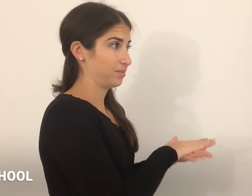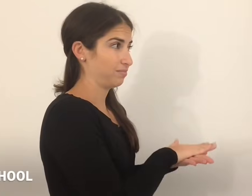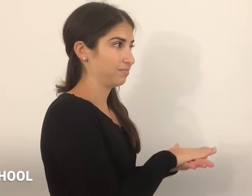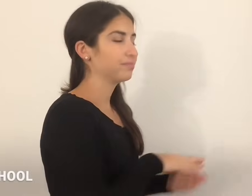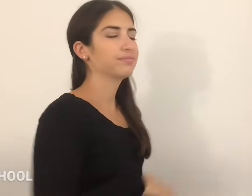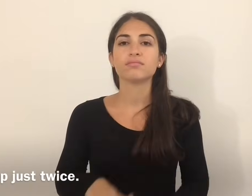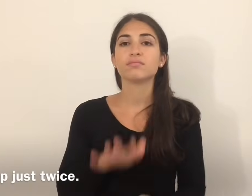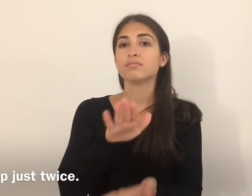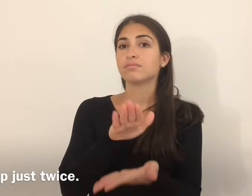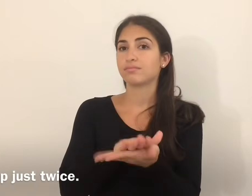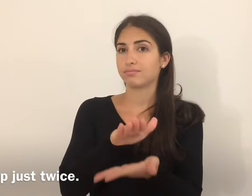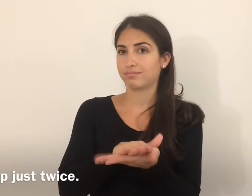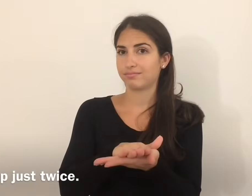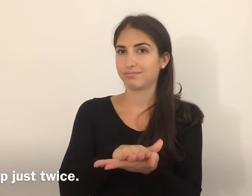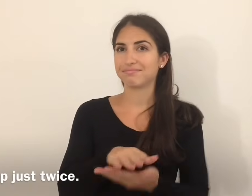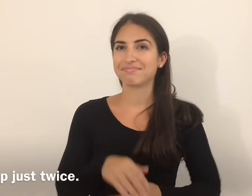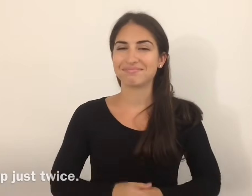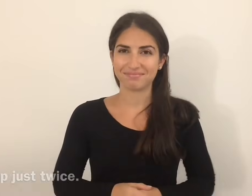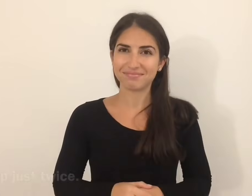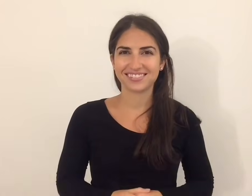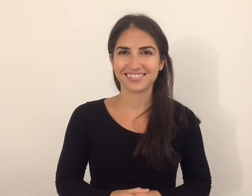School, school.